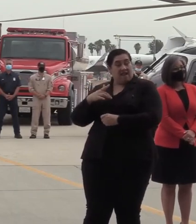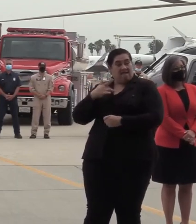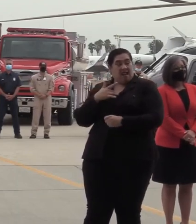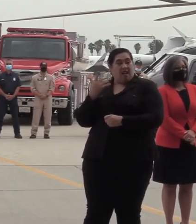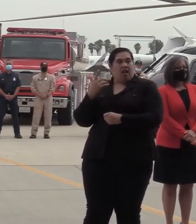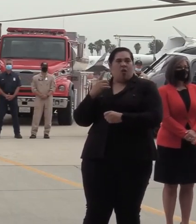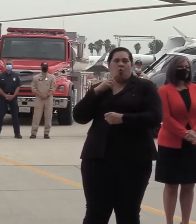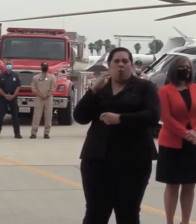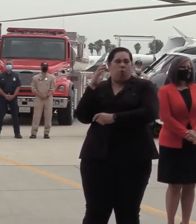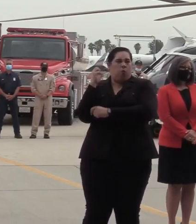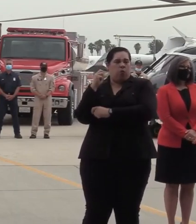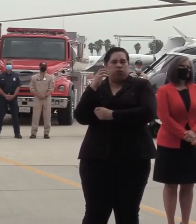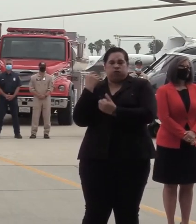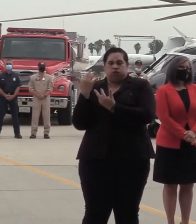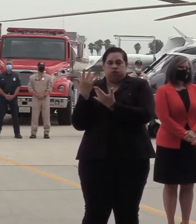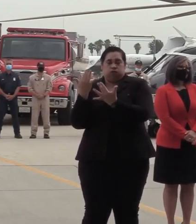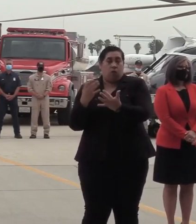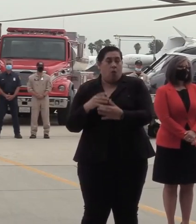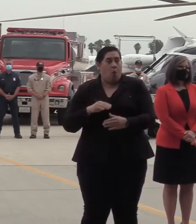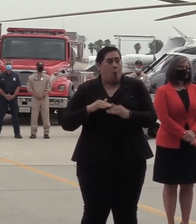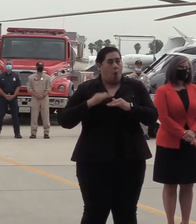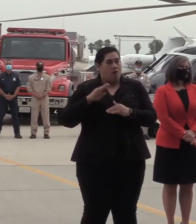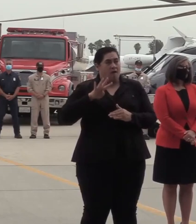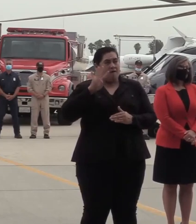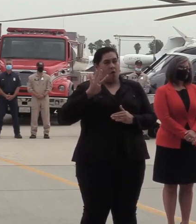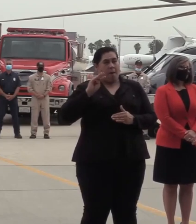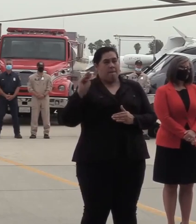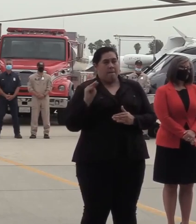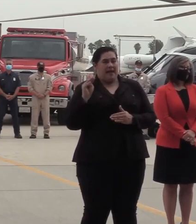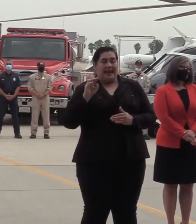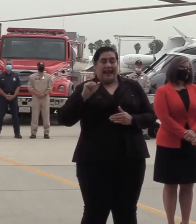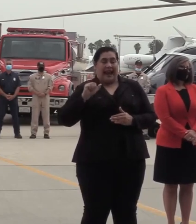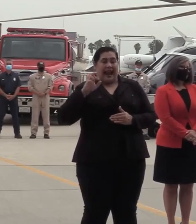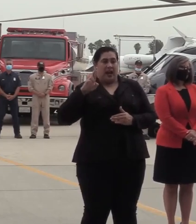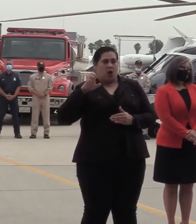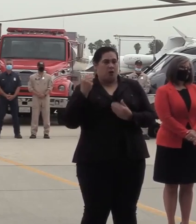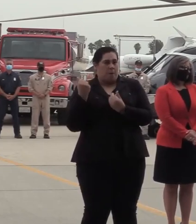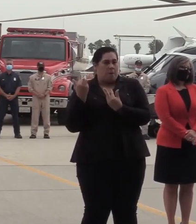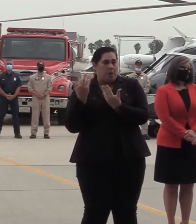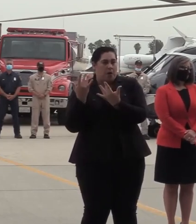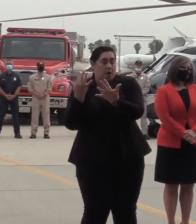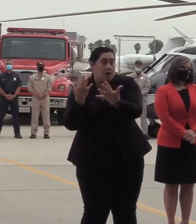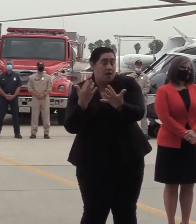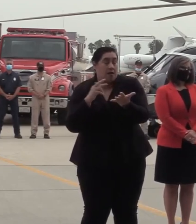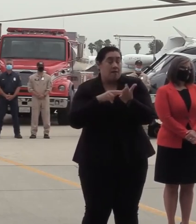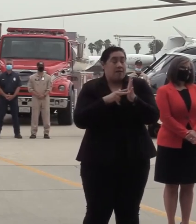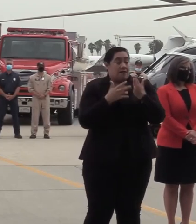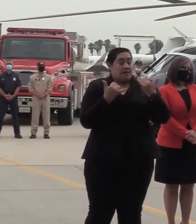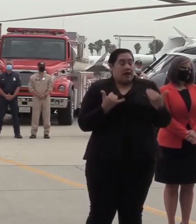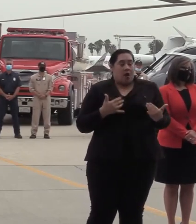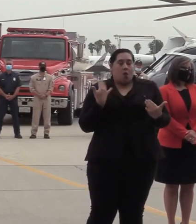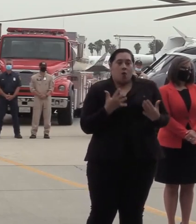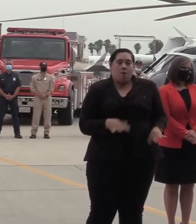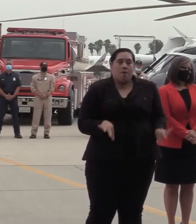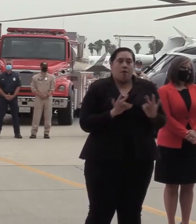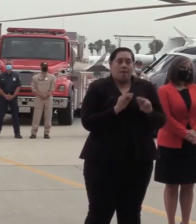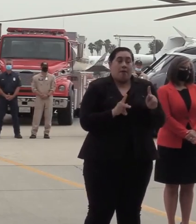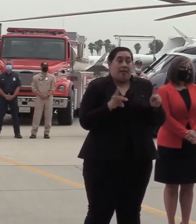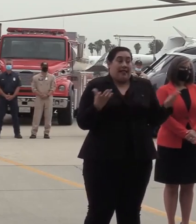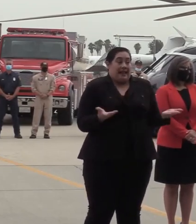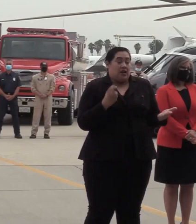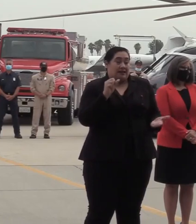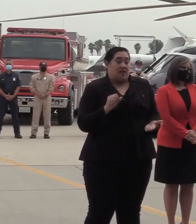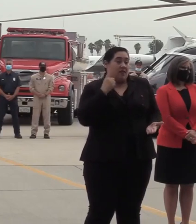million acres burned. Therefore, it's now more critical than ever that the people of Southern California become